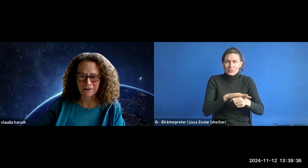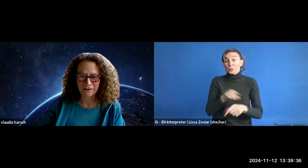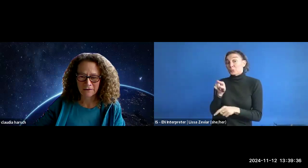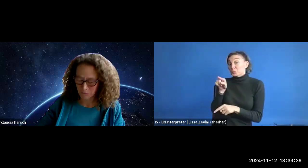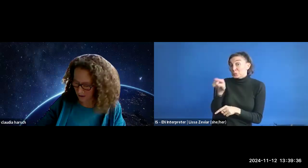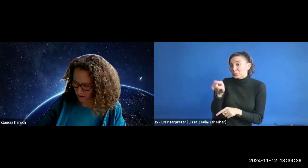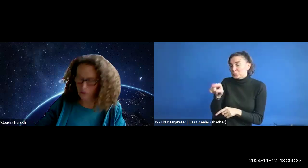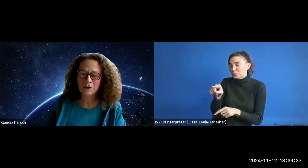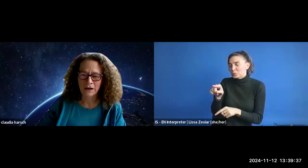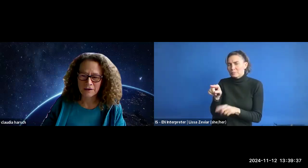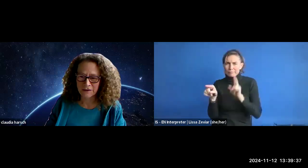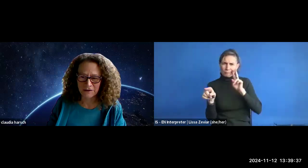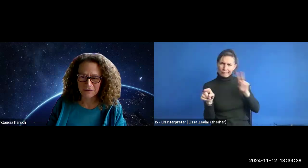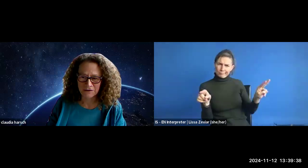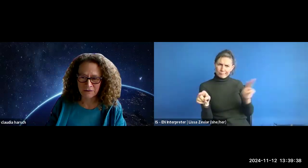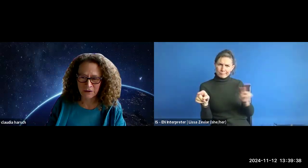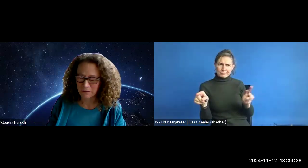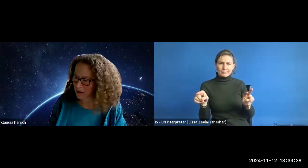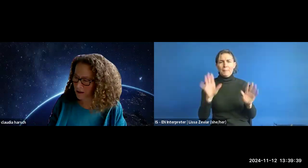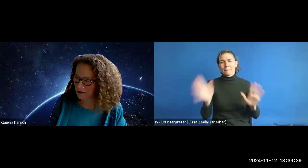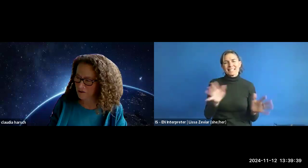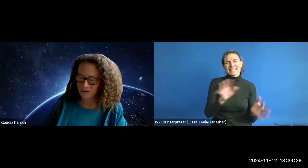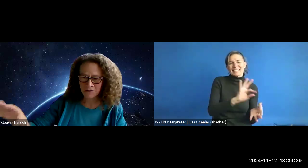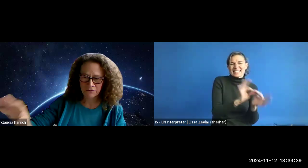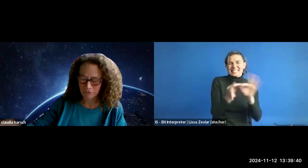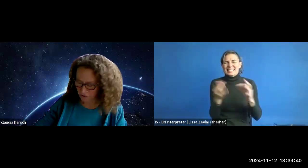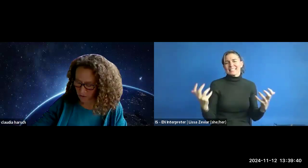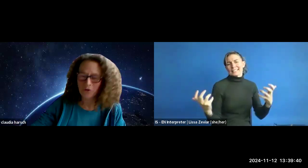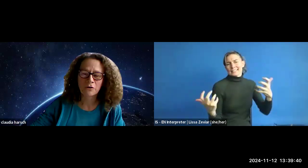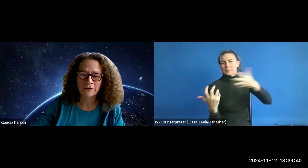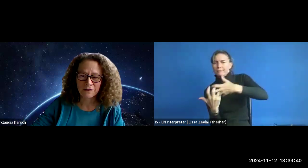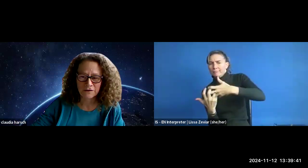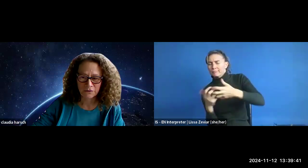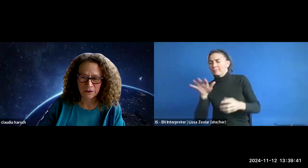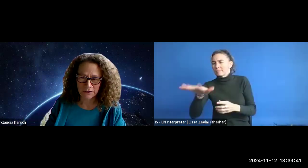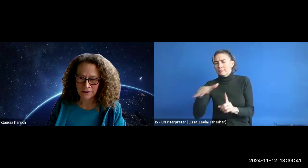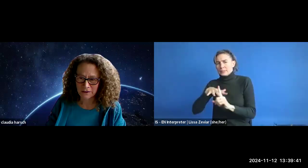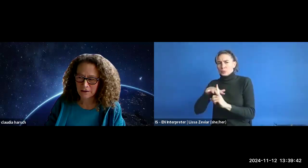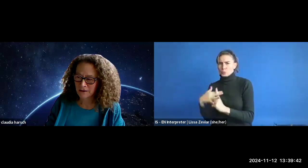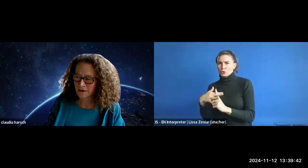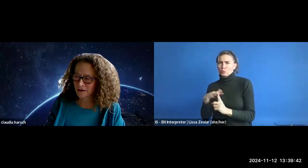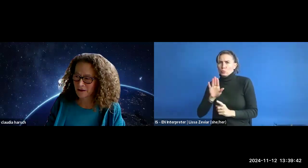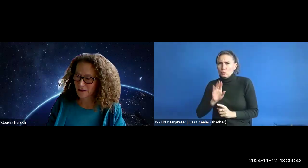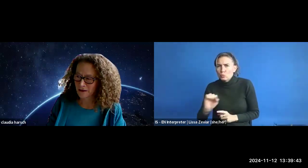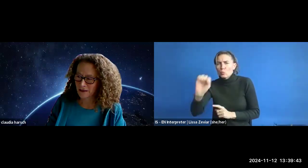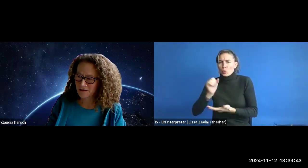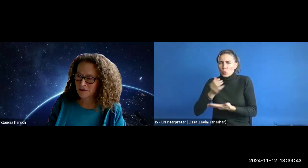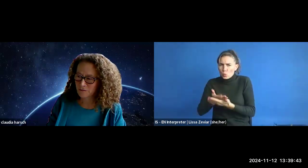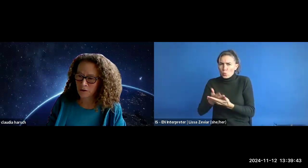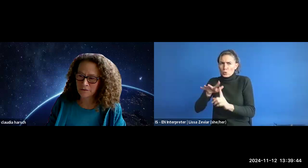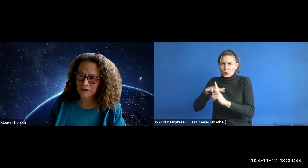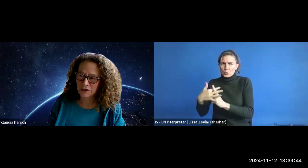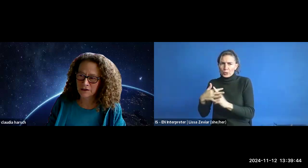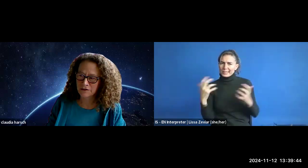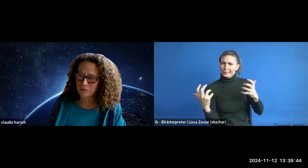fill in by localizing this descriptor and making it specific for your concrete situation. And